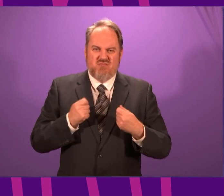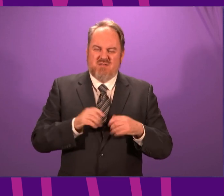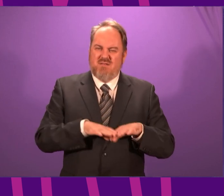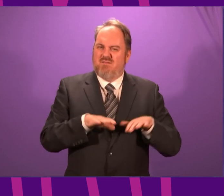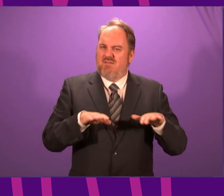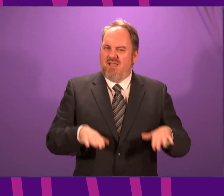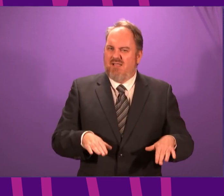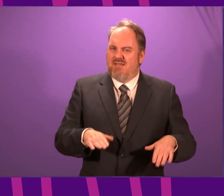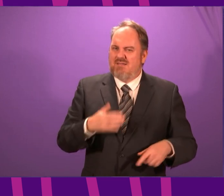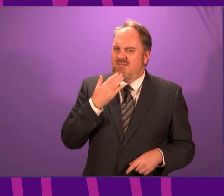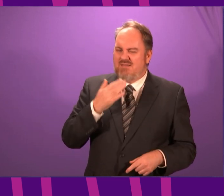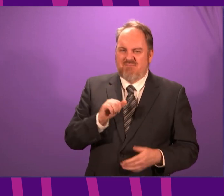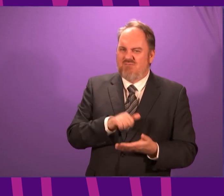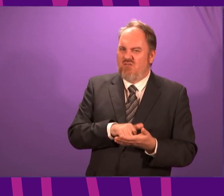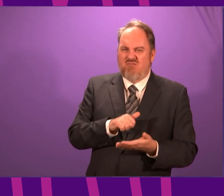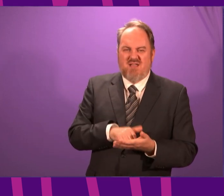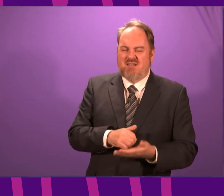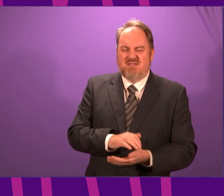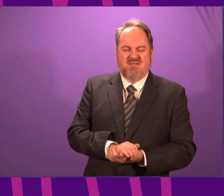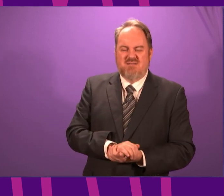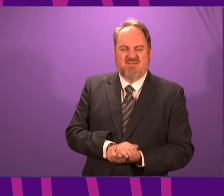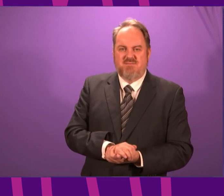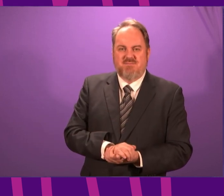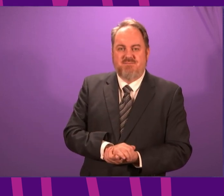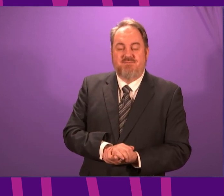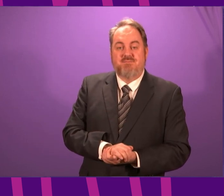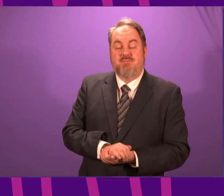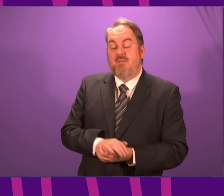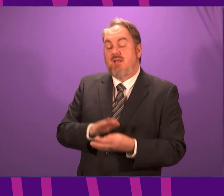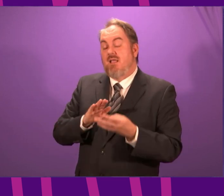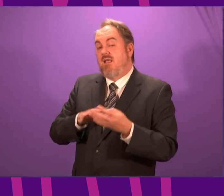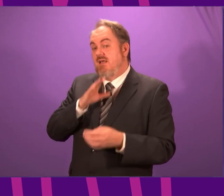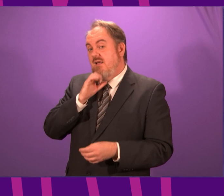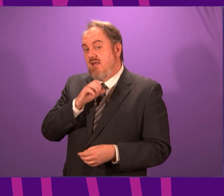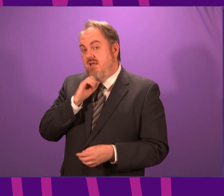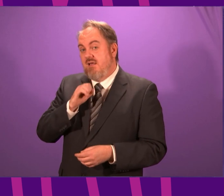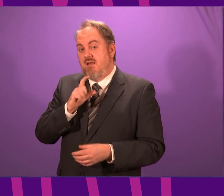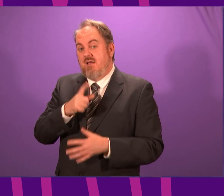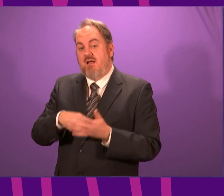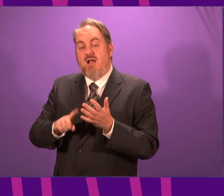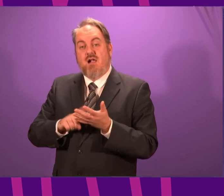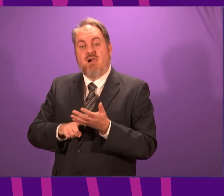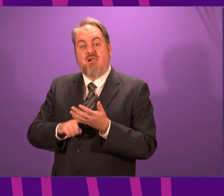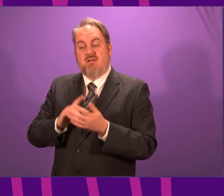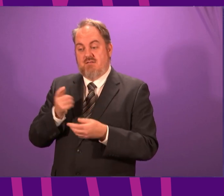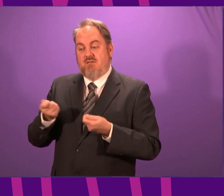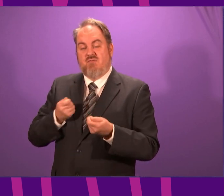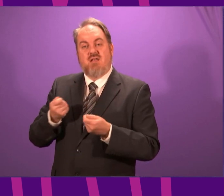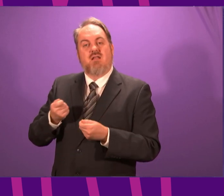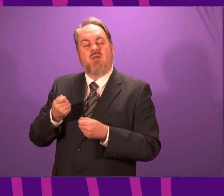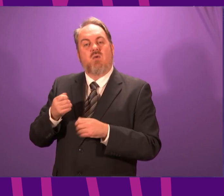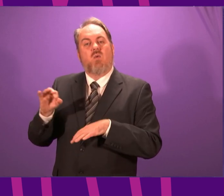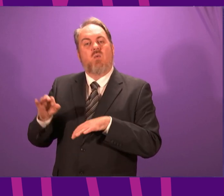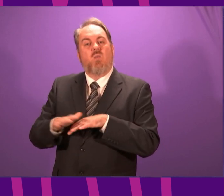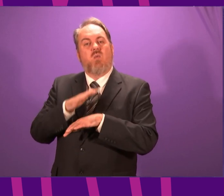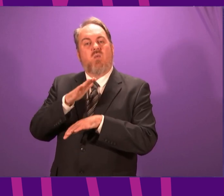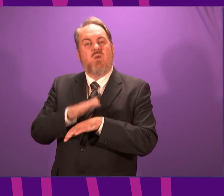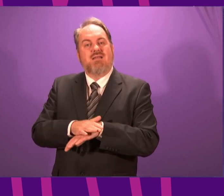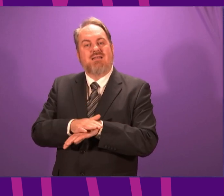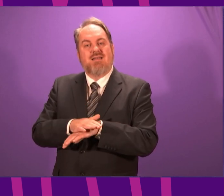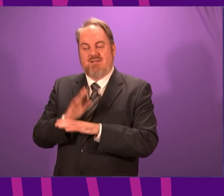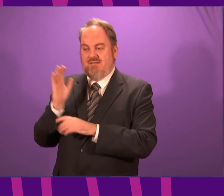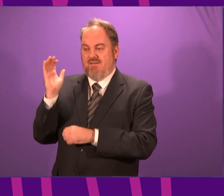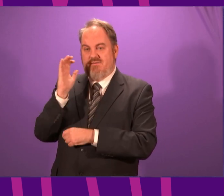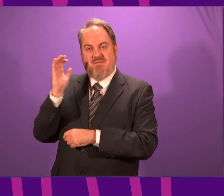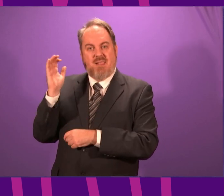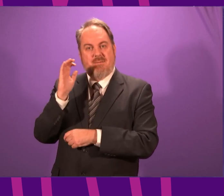we're asking that you do something about it. Kel says, I run a wedding videographic business based in